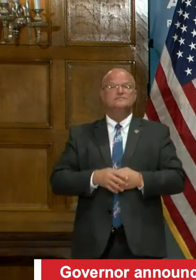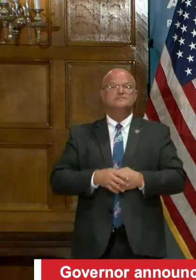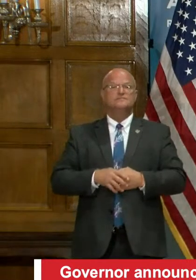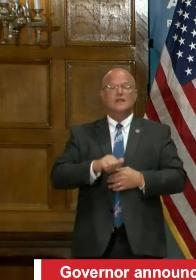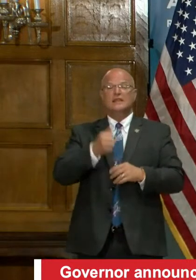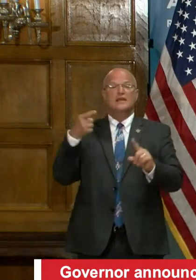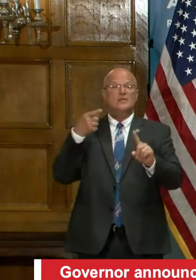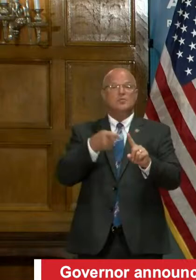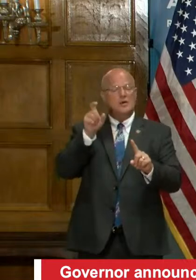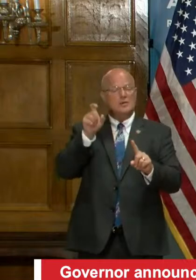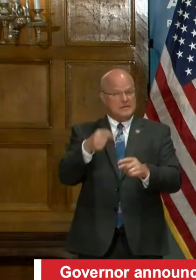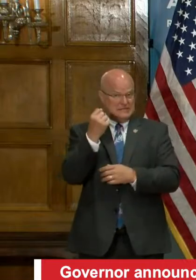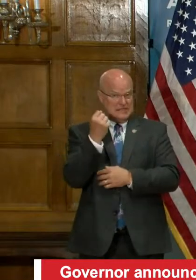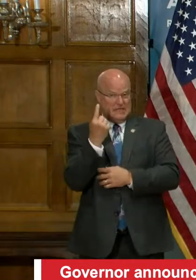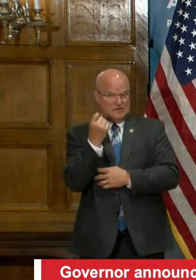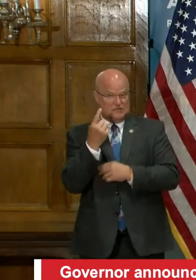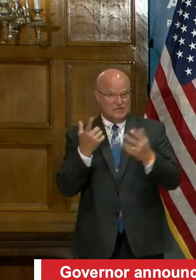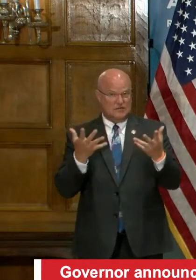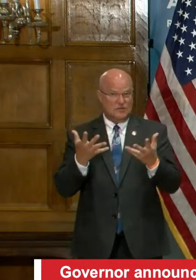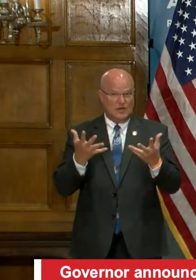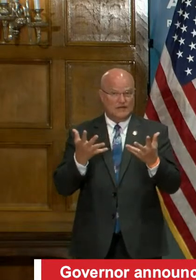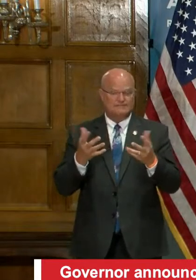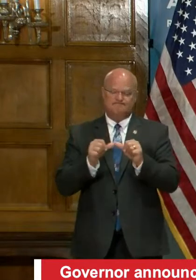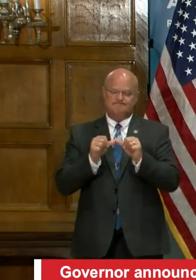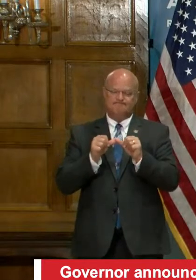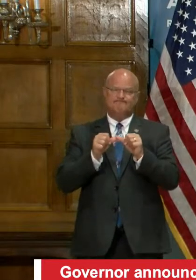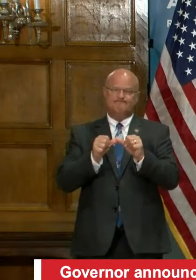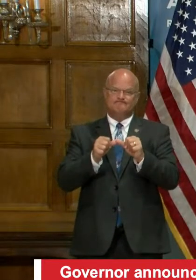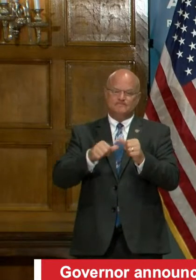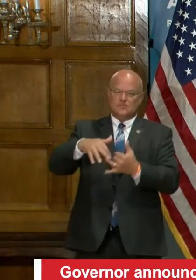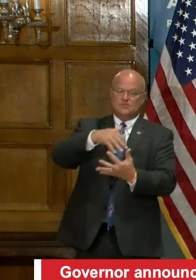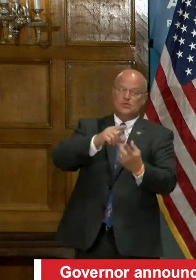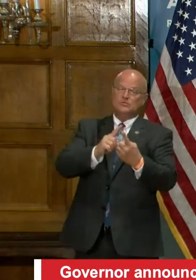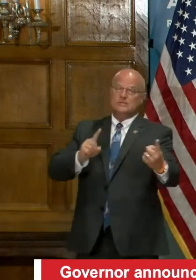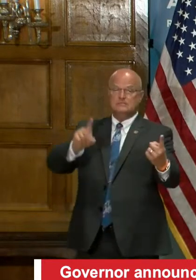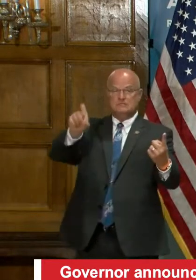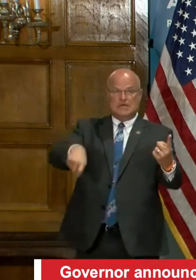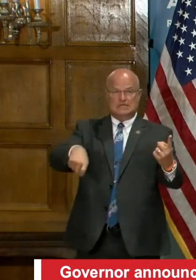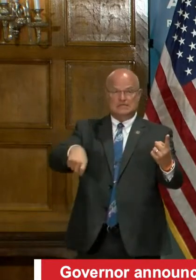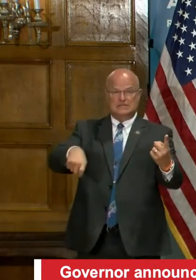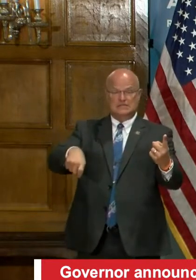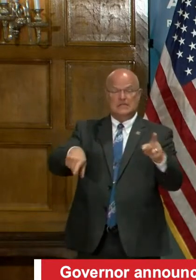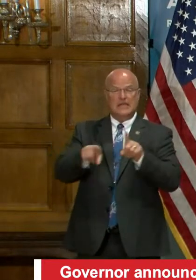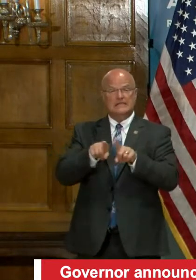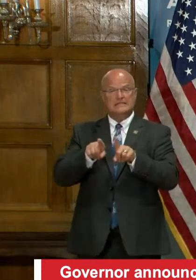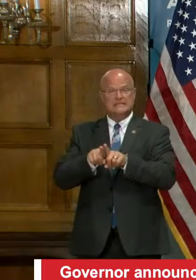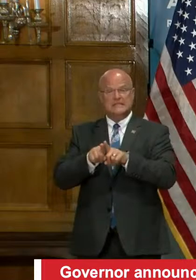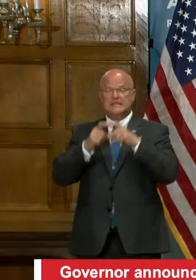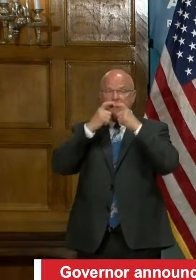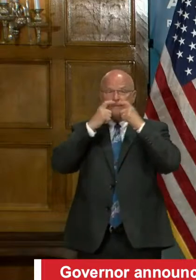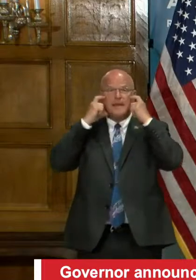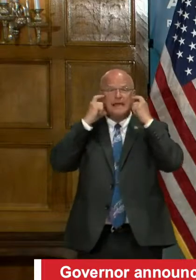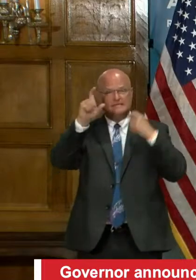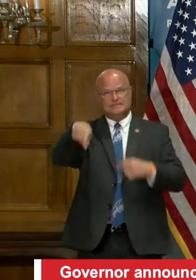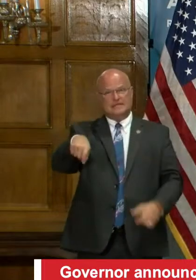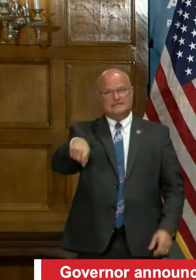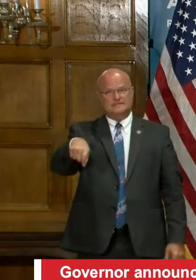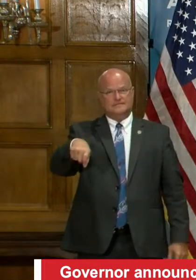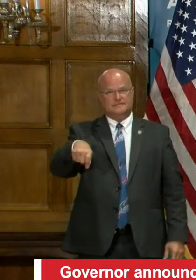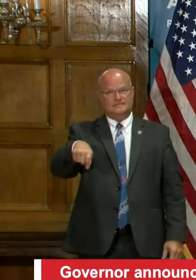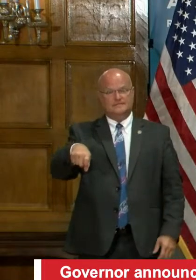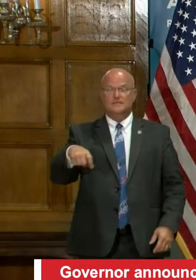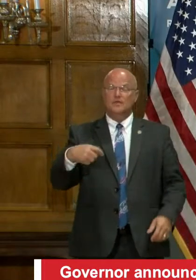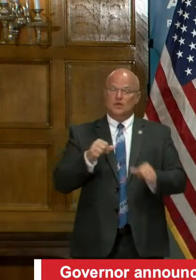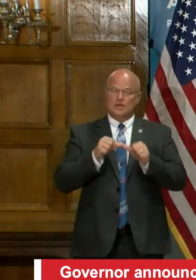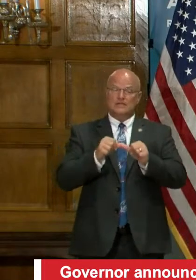Another point that we have to realize is that we must continue to social distance and, as needed, to wear a mask.